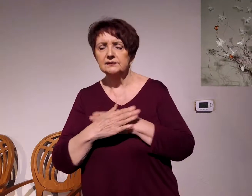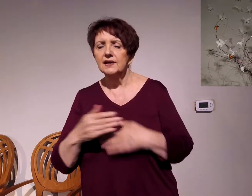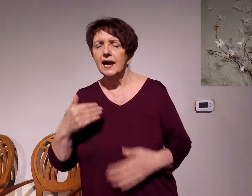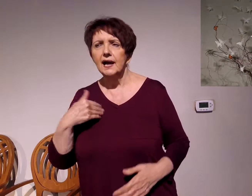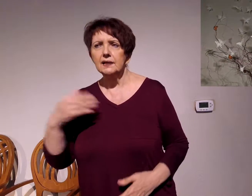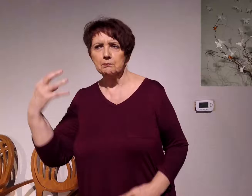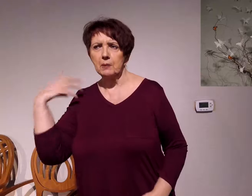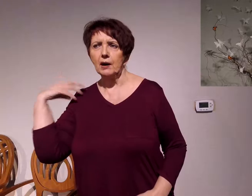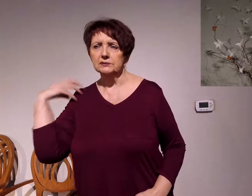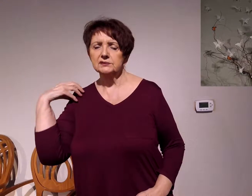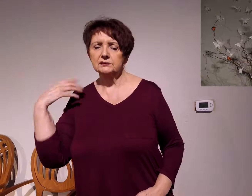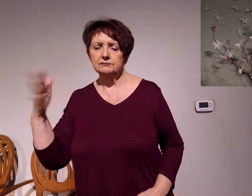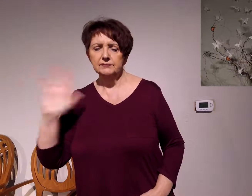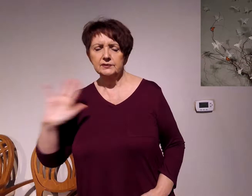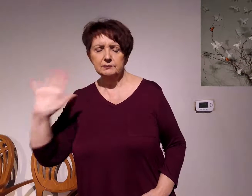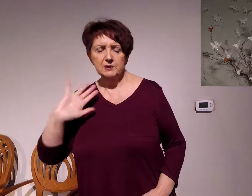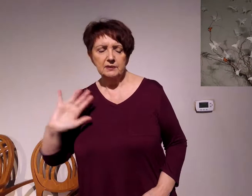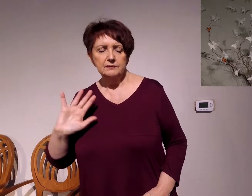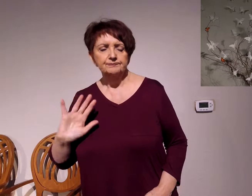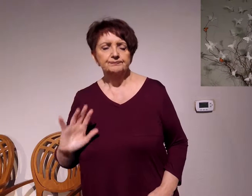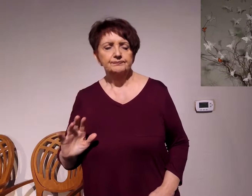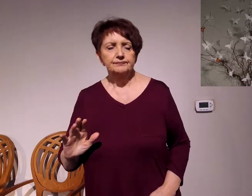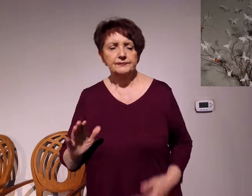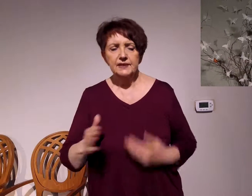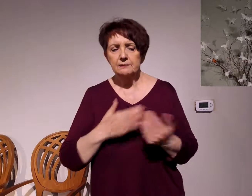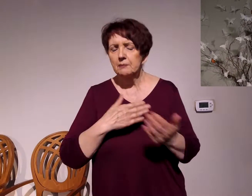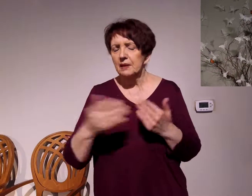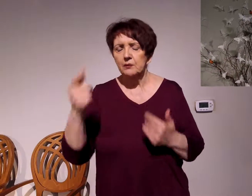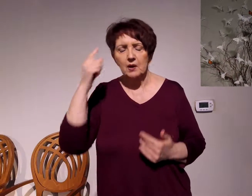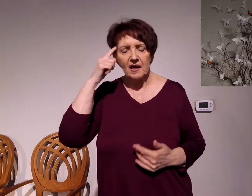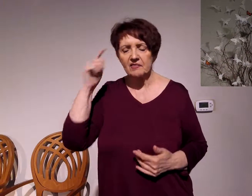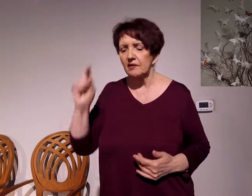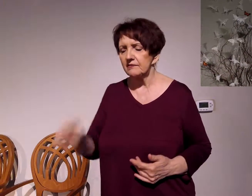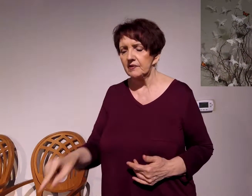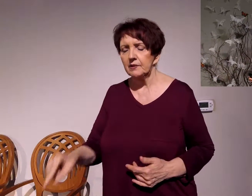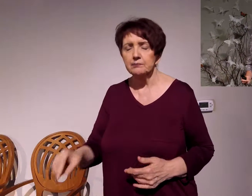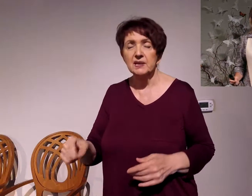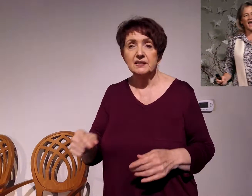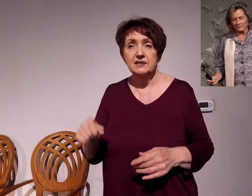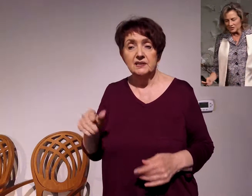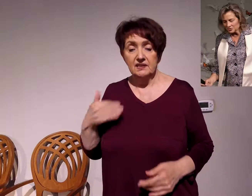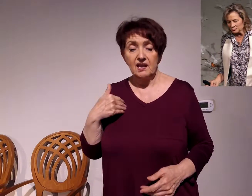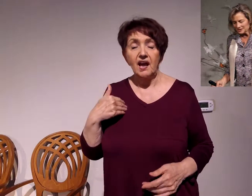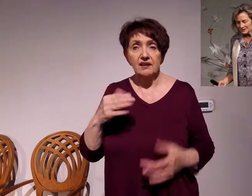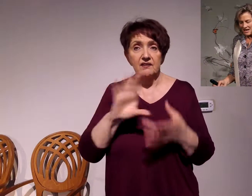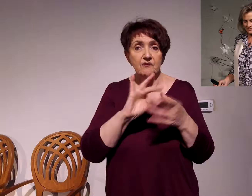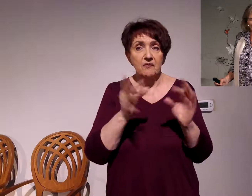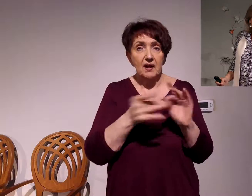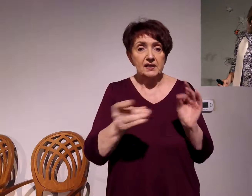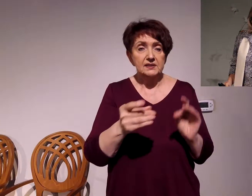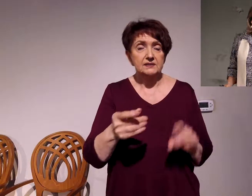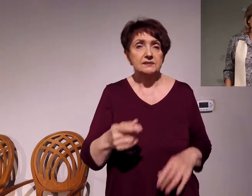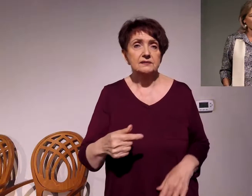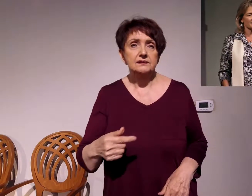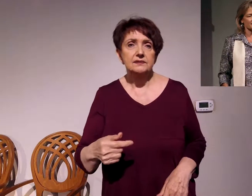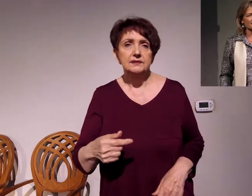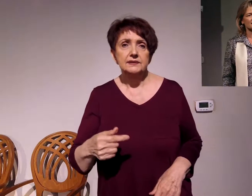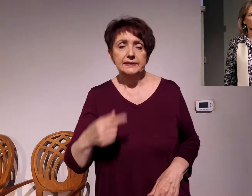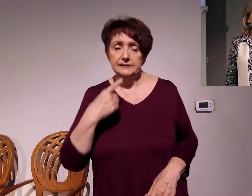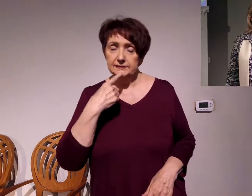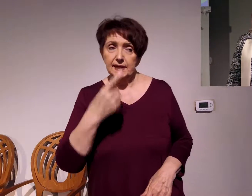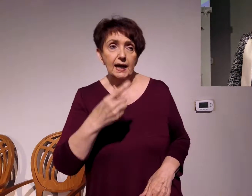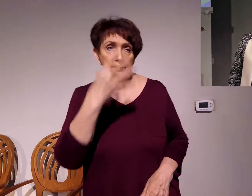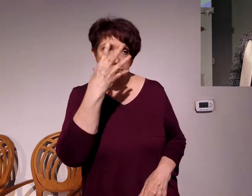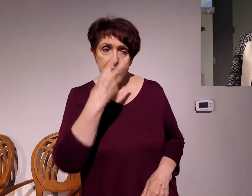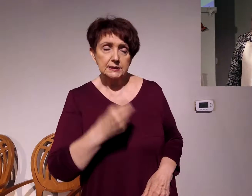You know, I had a boss, and no matter what I thought of him at the time, he had a phrase that I absolutely loved. He'd say, "I can